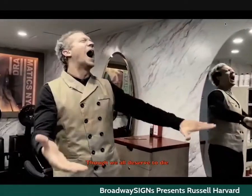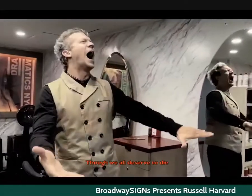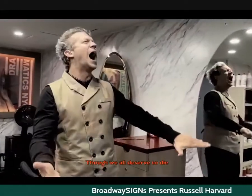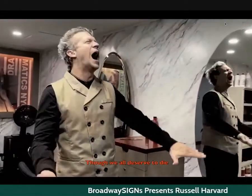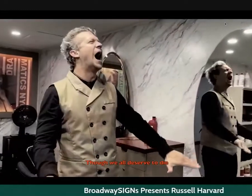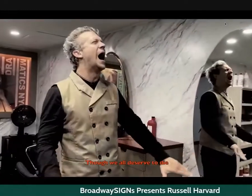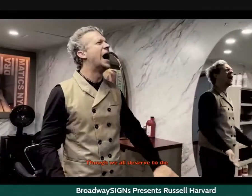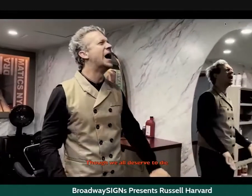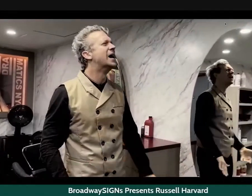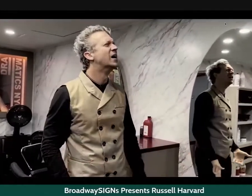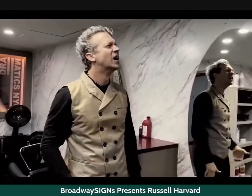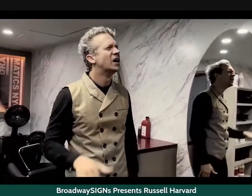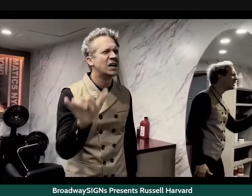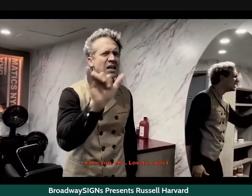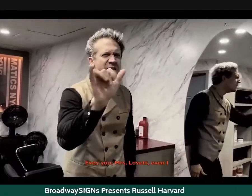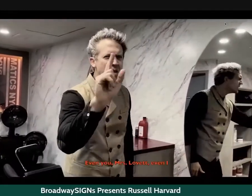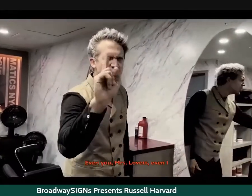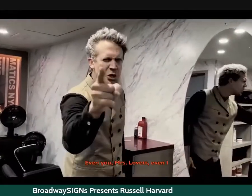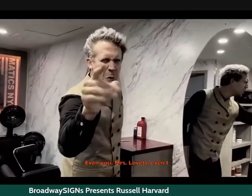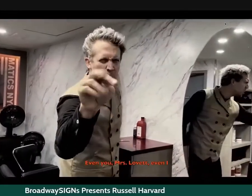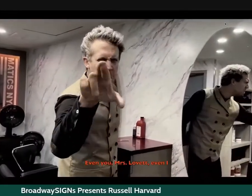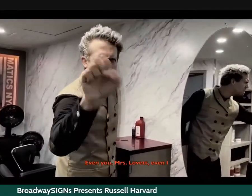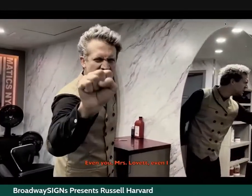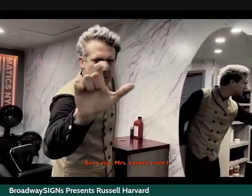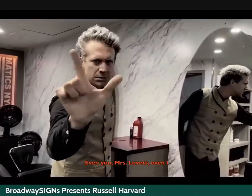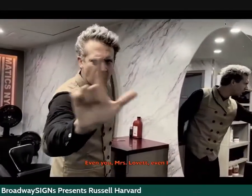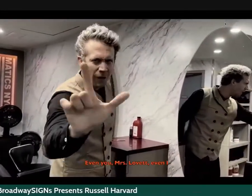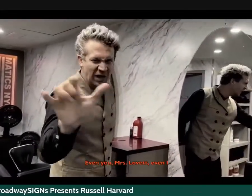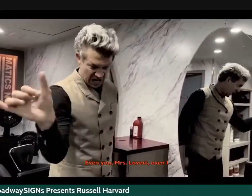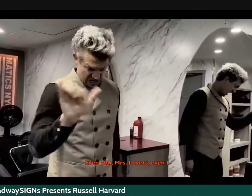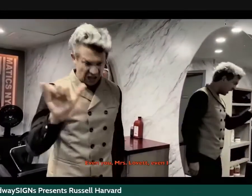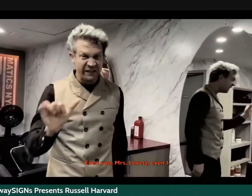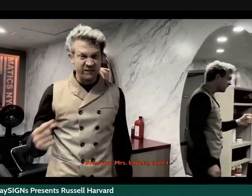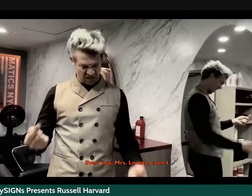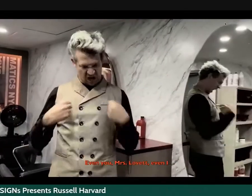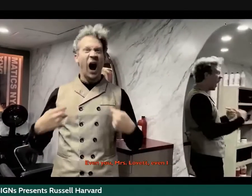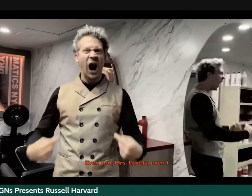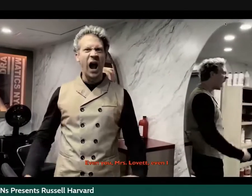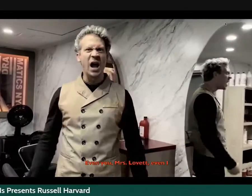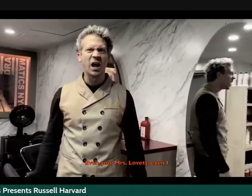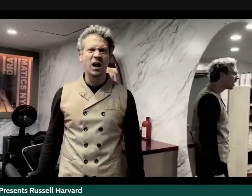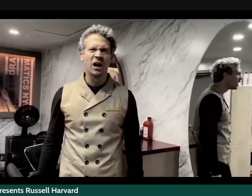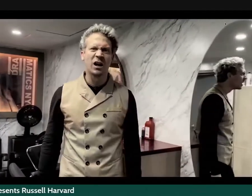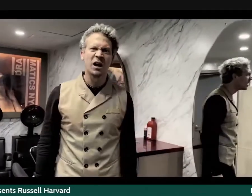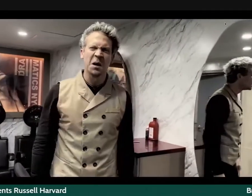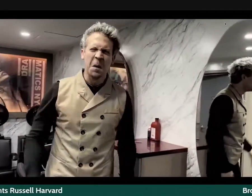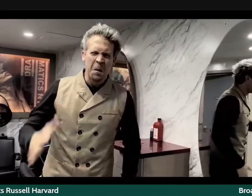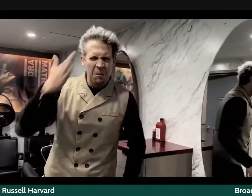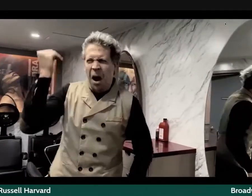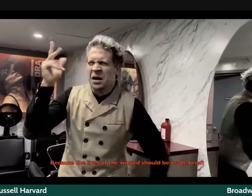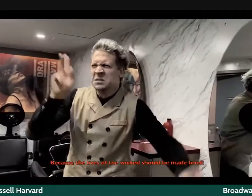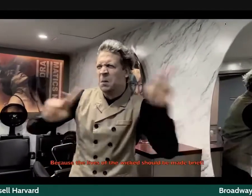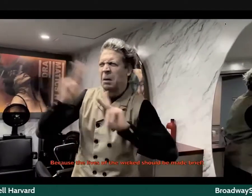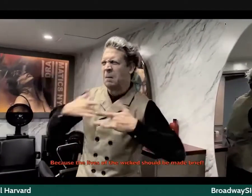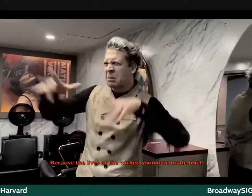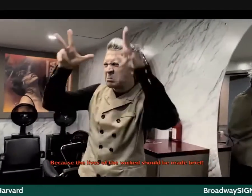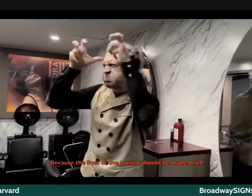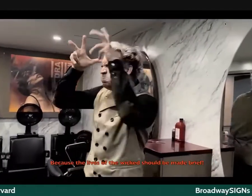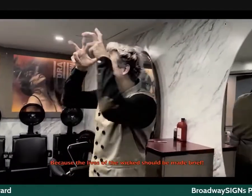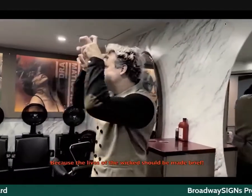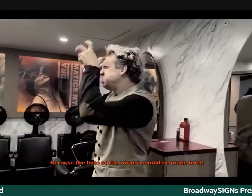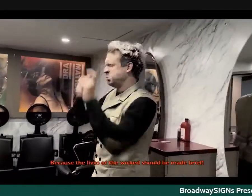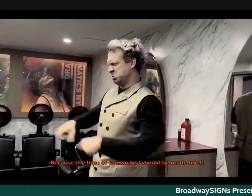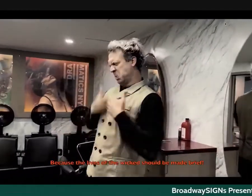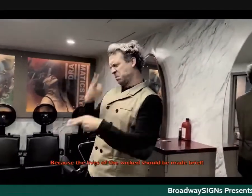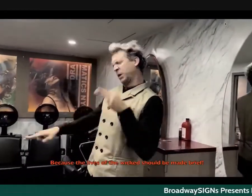deserve to die. Even you, Mrs. Lovett, even I. Because the lives